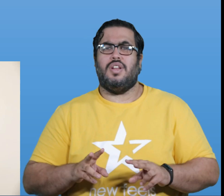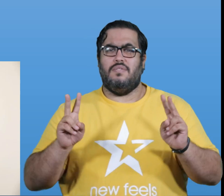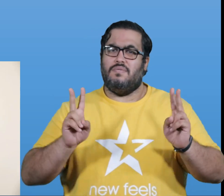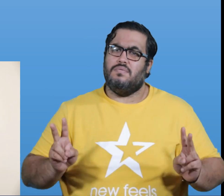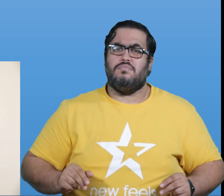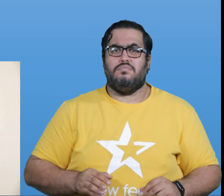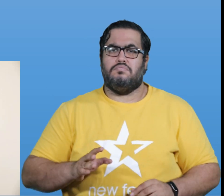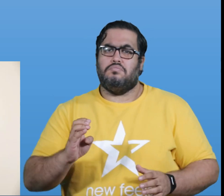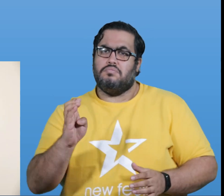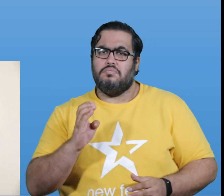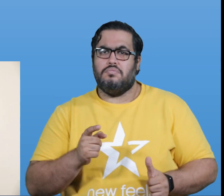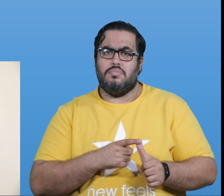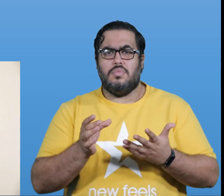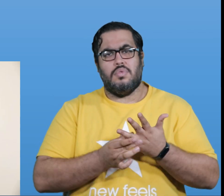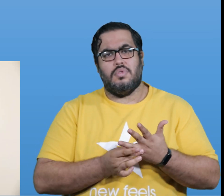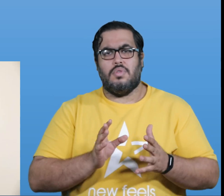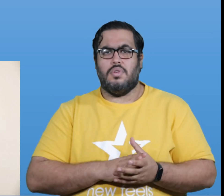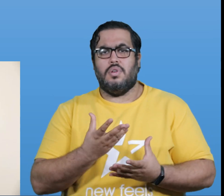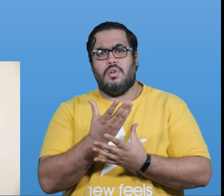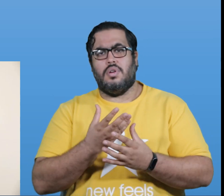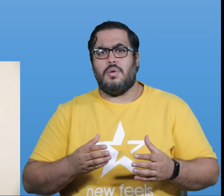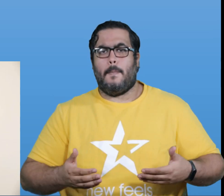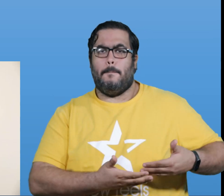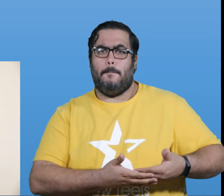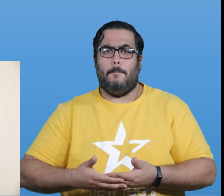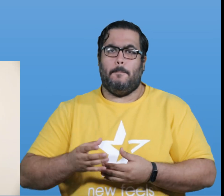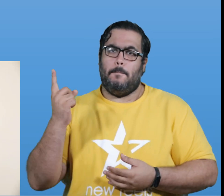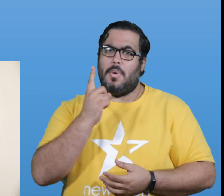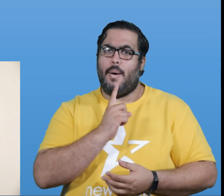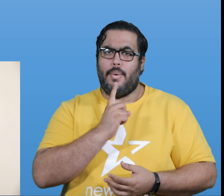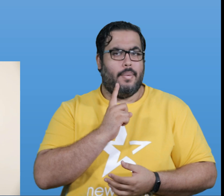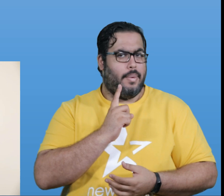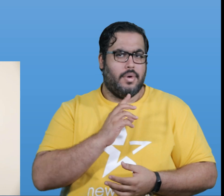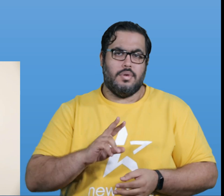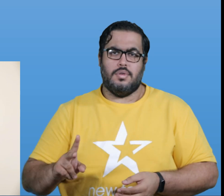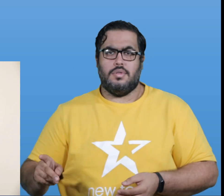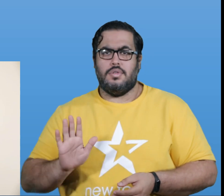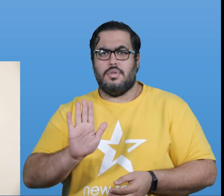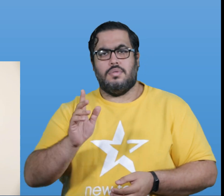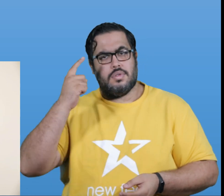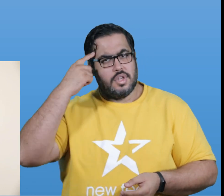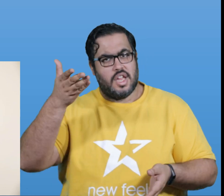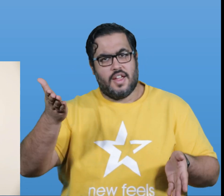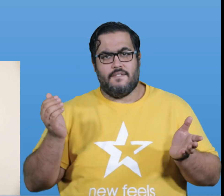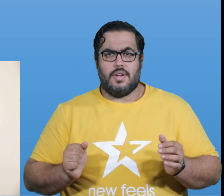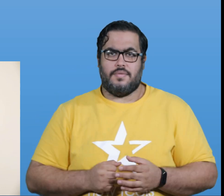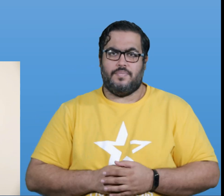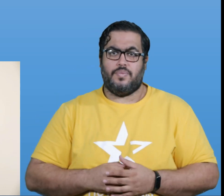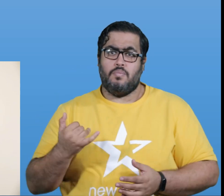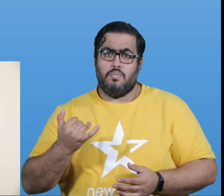be graduation, a wedding, a birthday, or whatever you like. You can practice your own essay, and you should practice